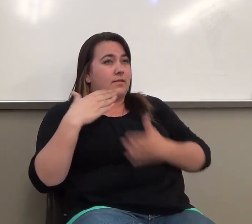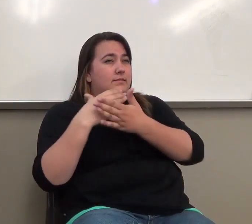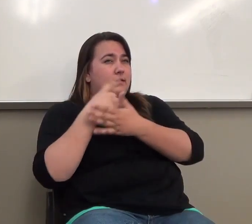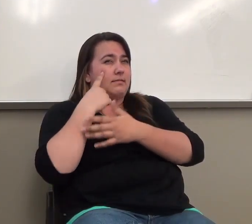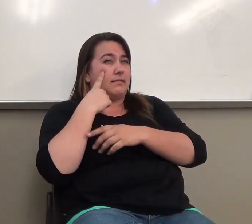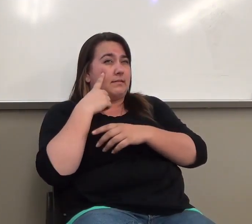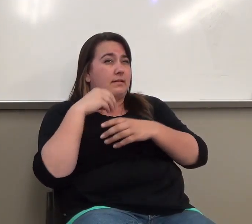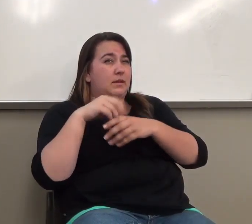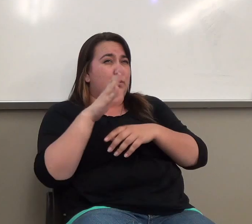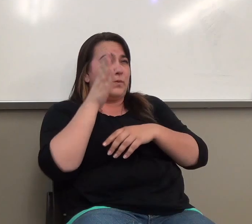singular.